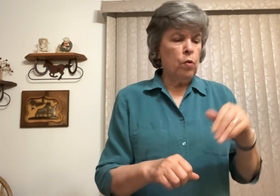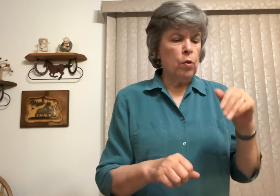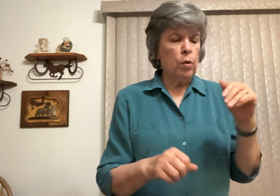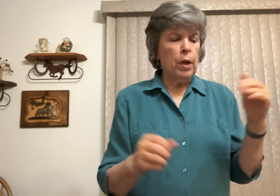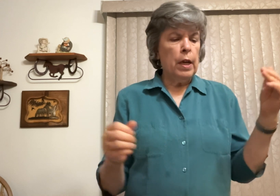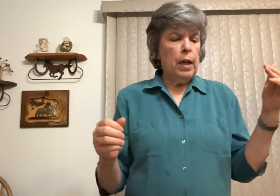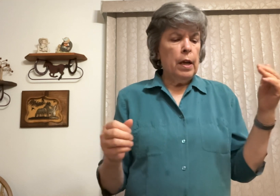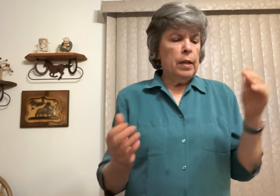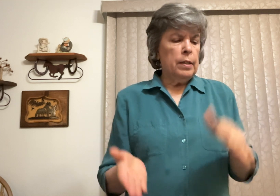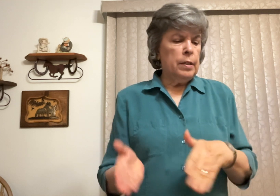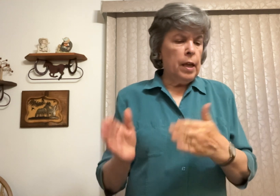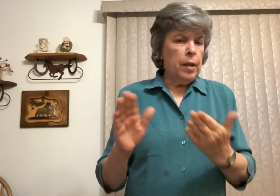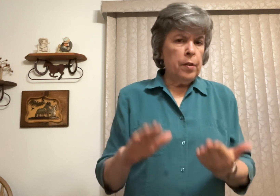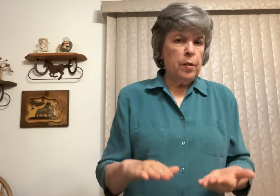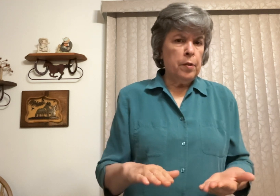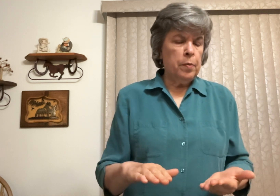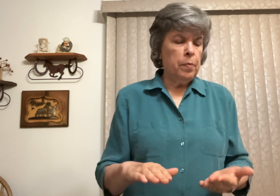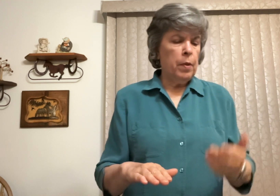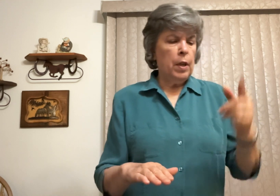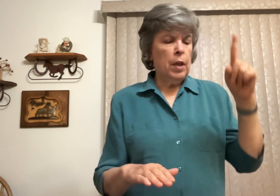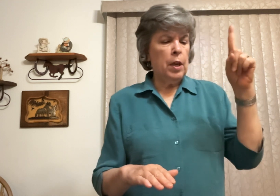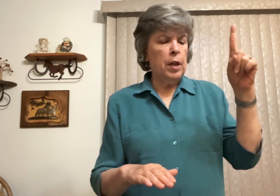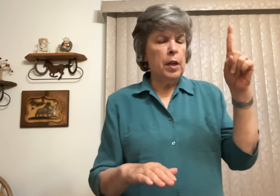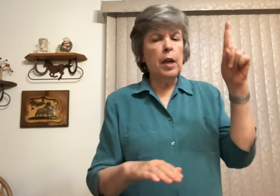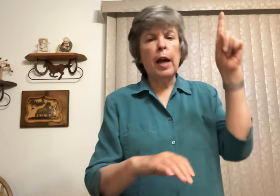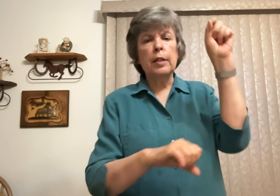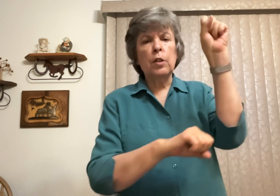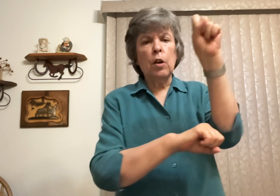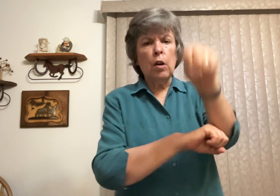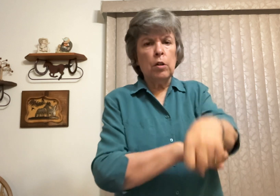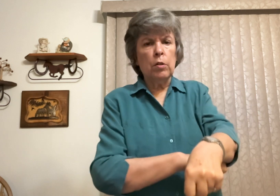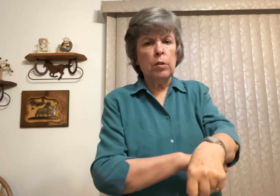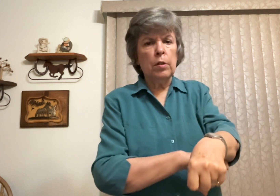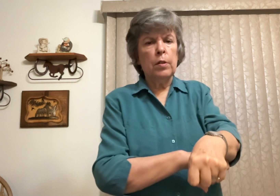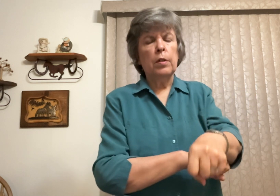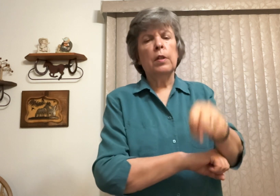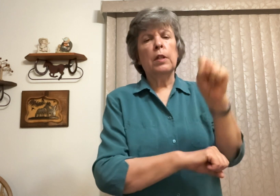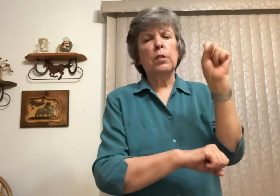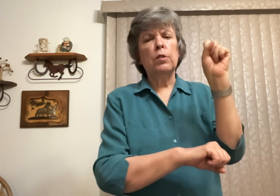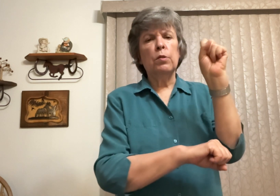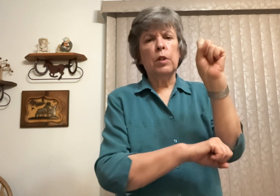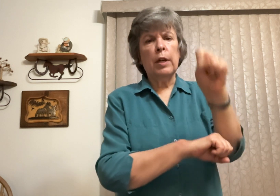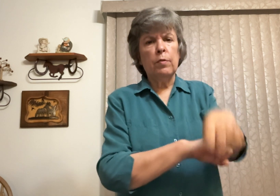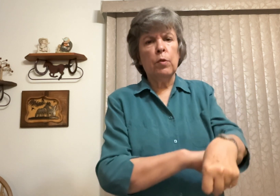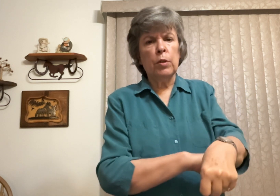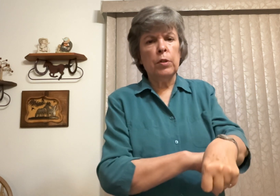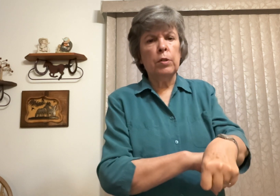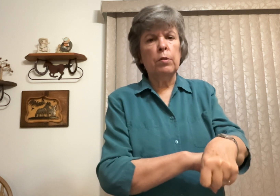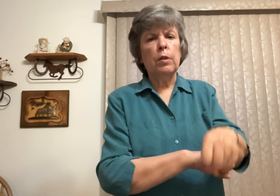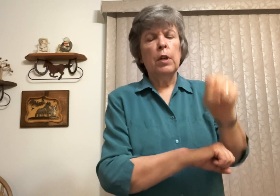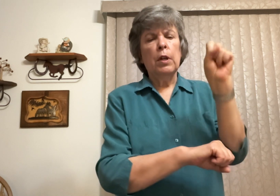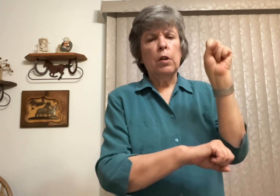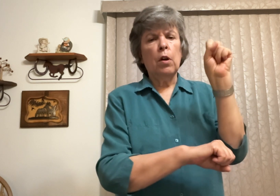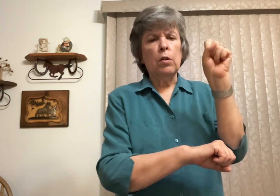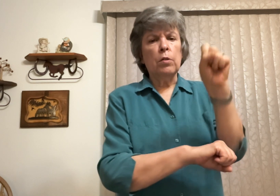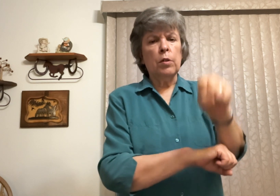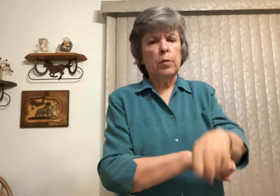over death. He had conquered. That's a new sign for us too. Conquered.